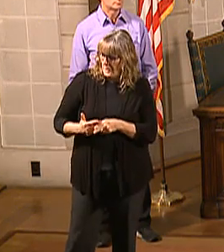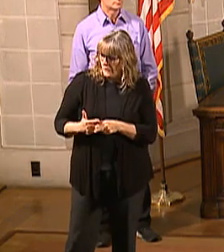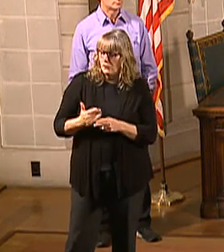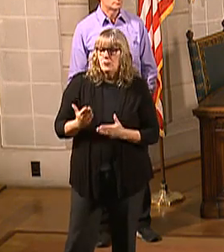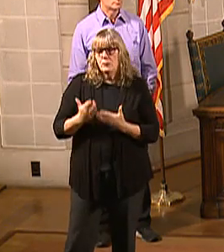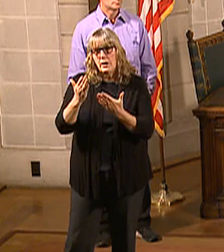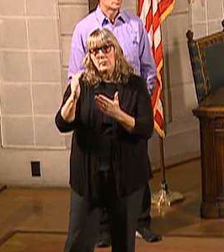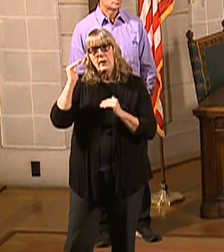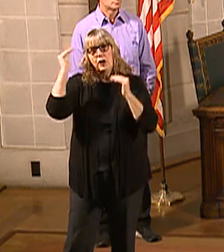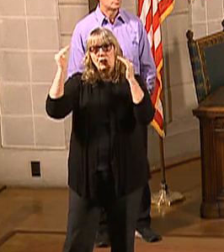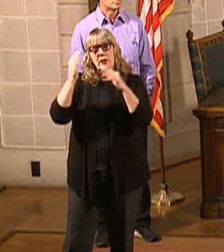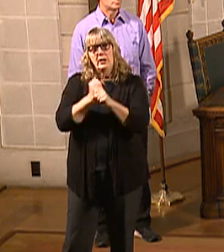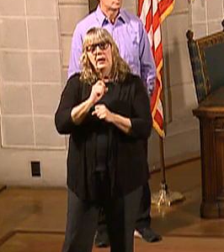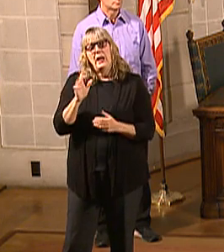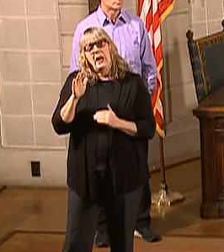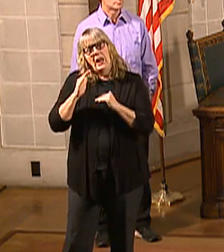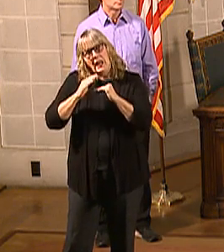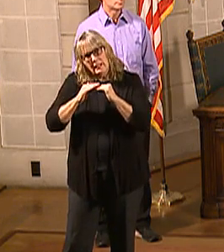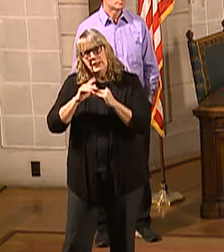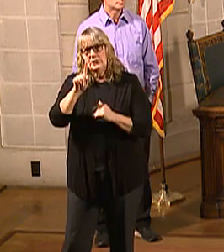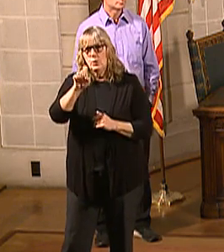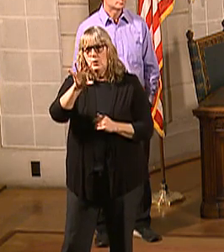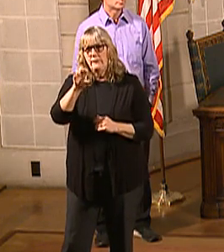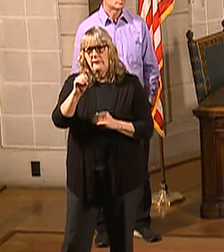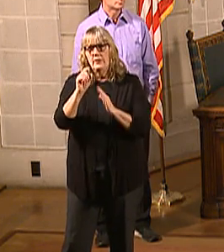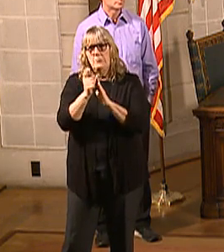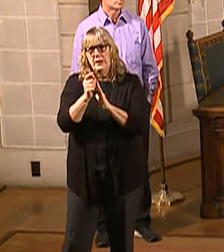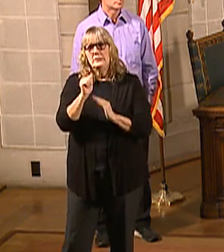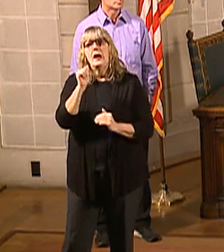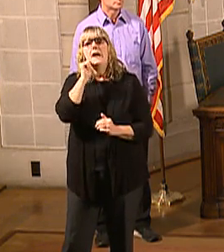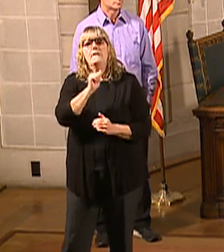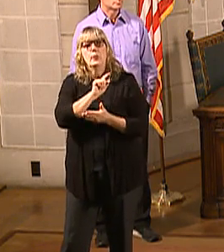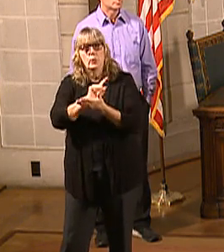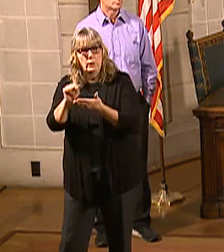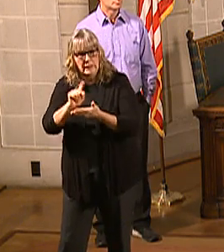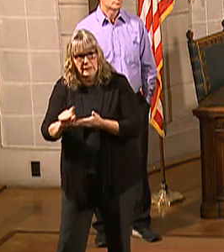get at least 150 minutes a week of moderate